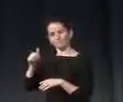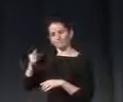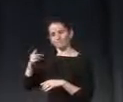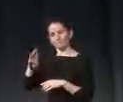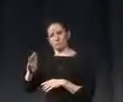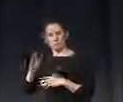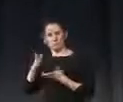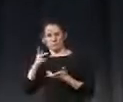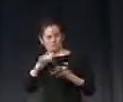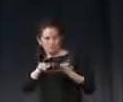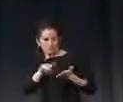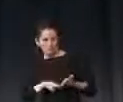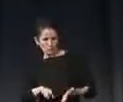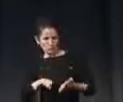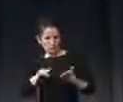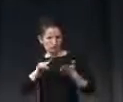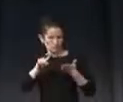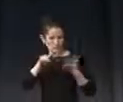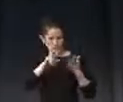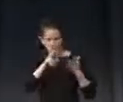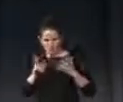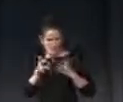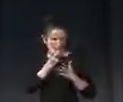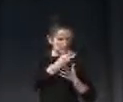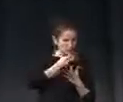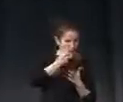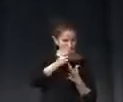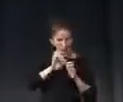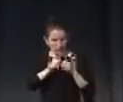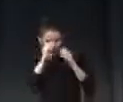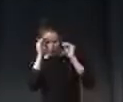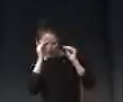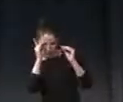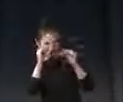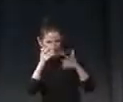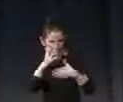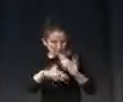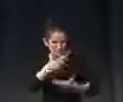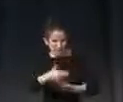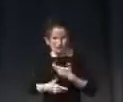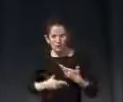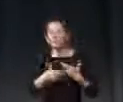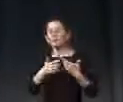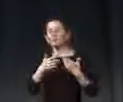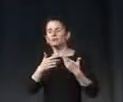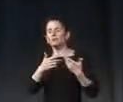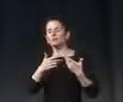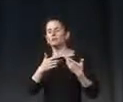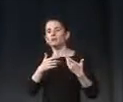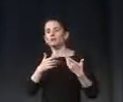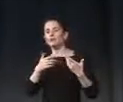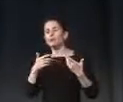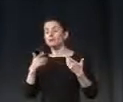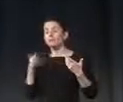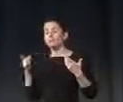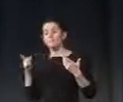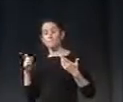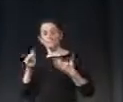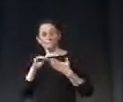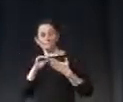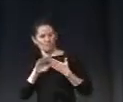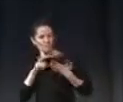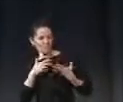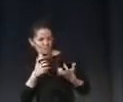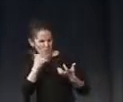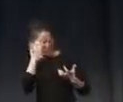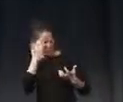Jennings, although certain details remained incommunicable. At one point, he wrote in her notebook, "I want to know what you feel.